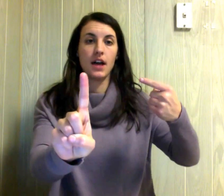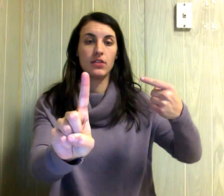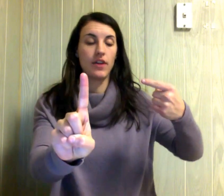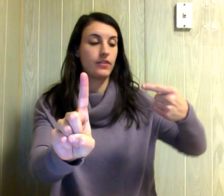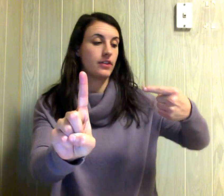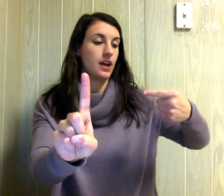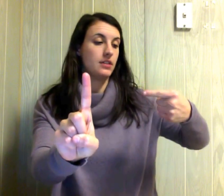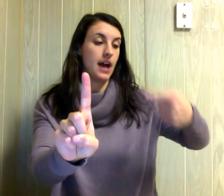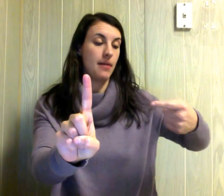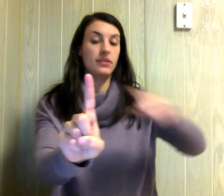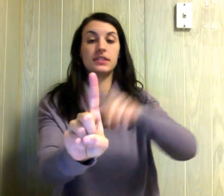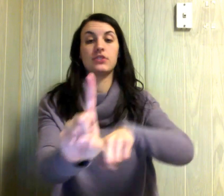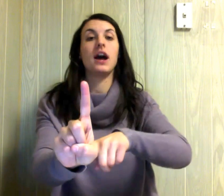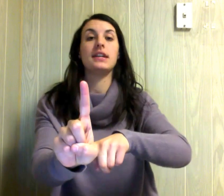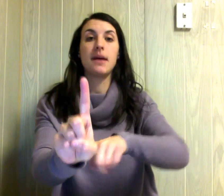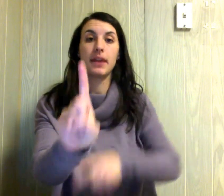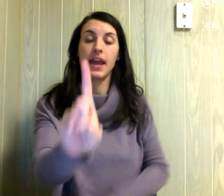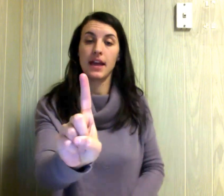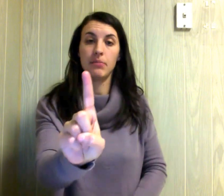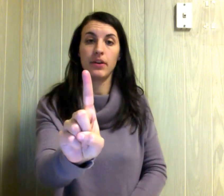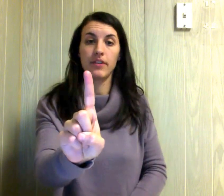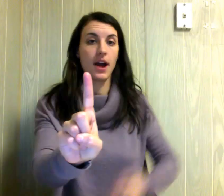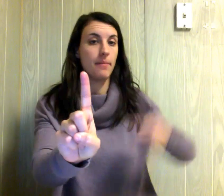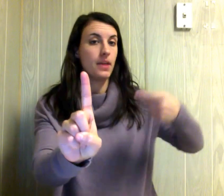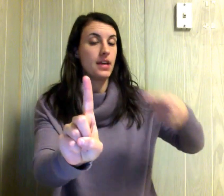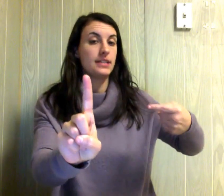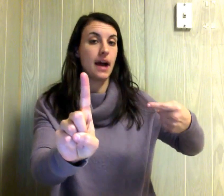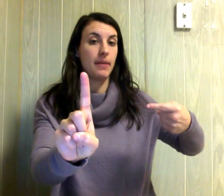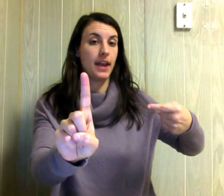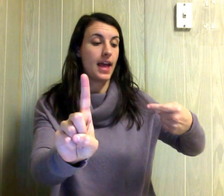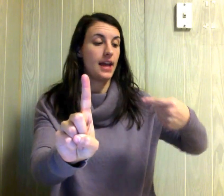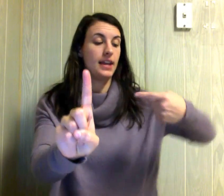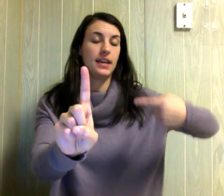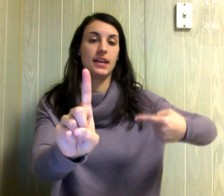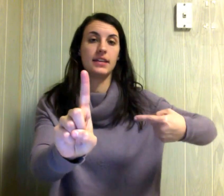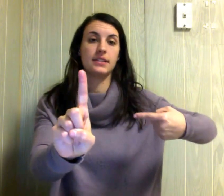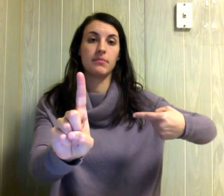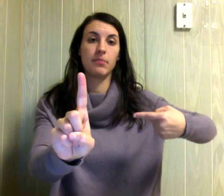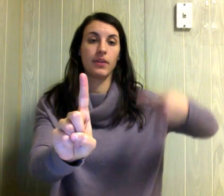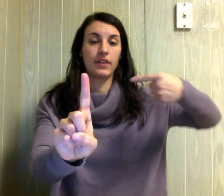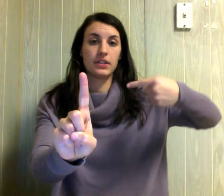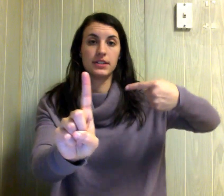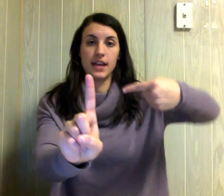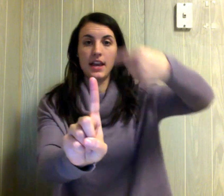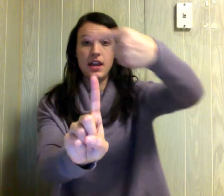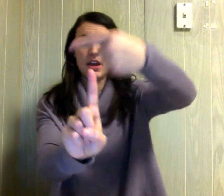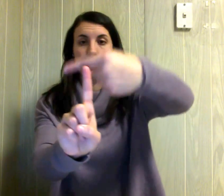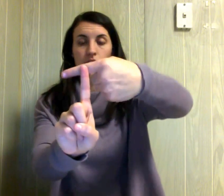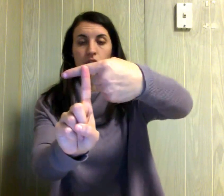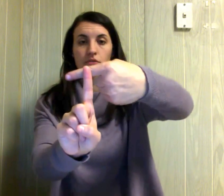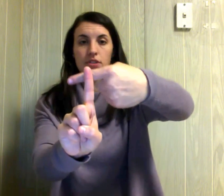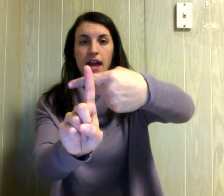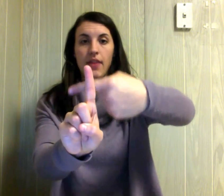You have your this is your non-dominant hand, pointer finger up. Dominant hand is pointer finger to the side. You're going to go down the